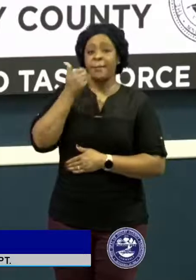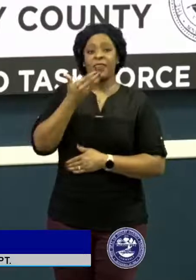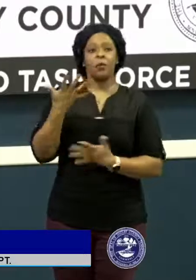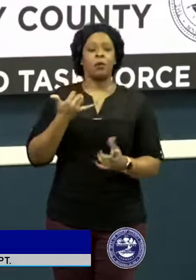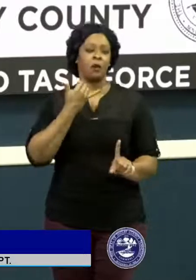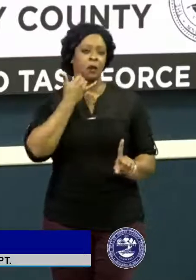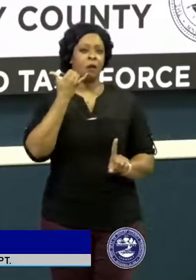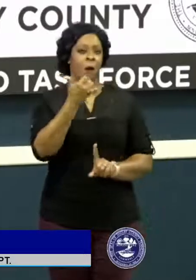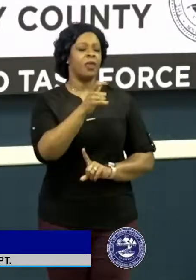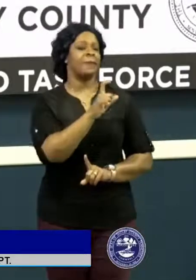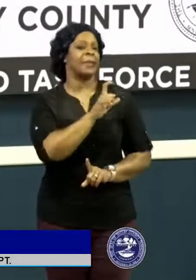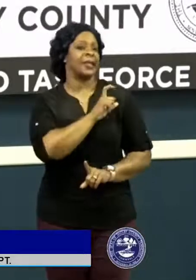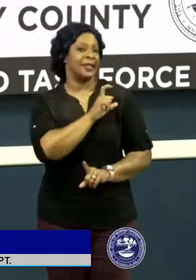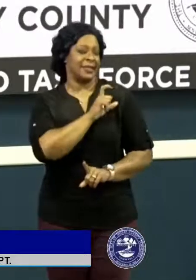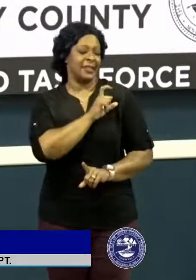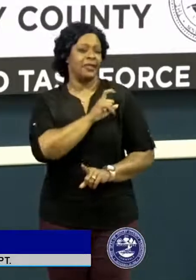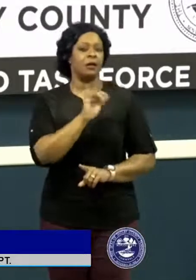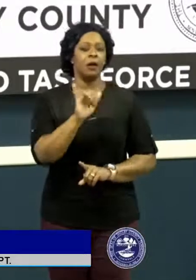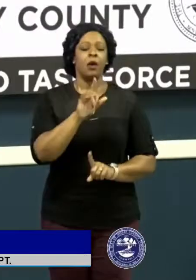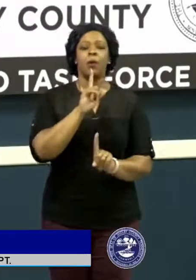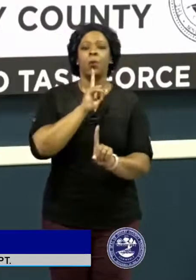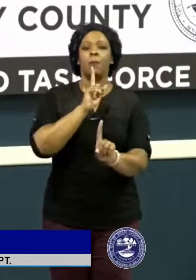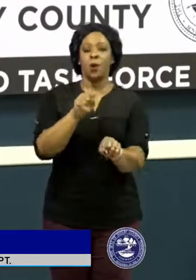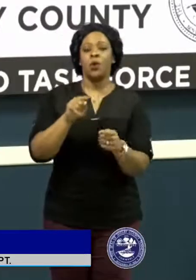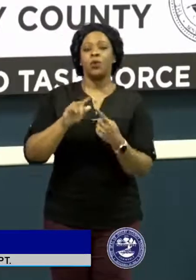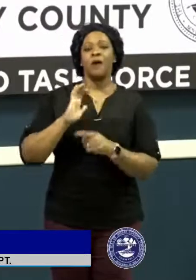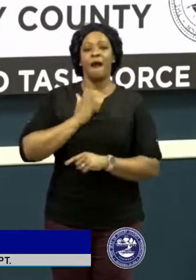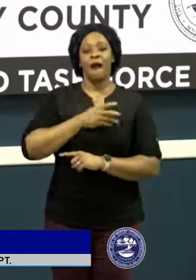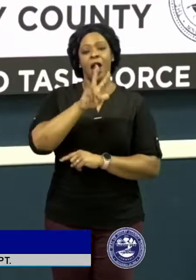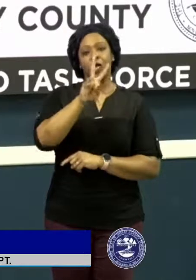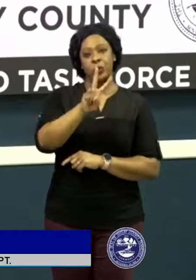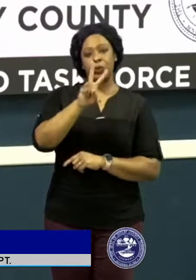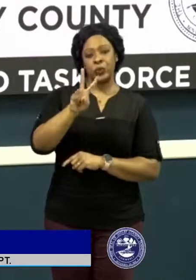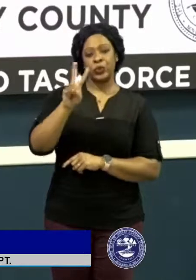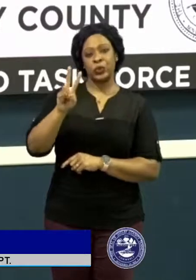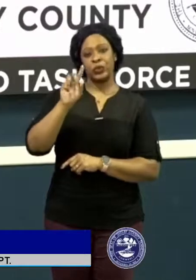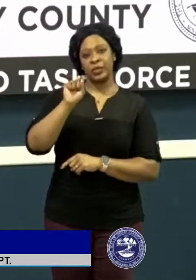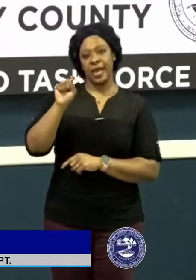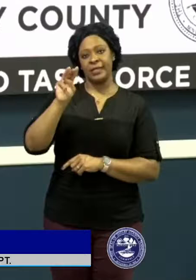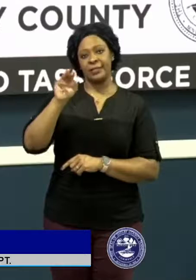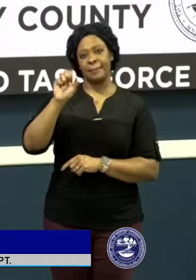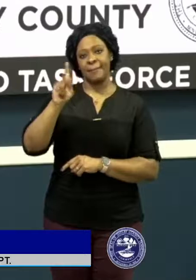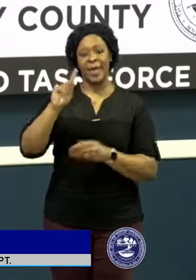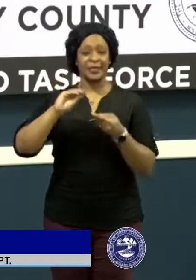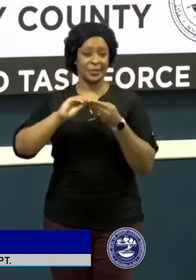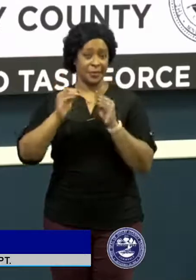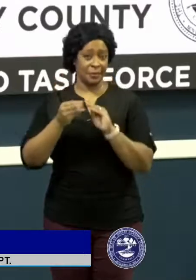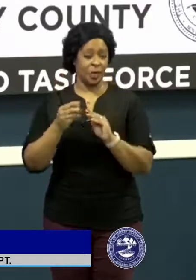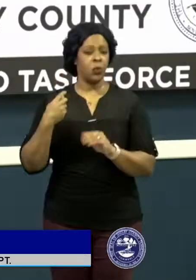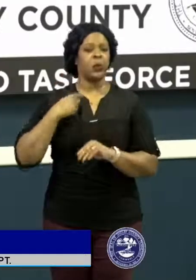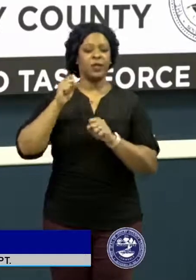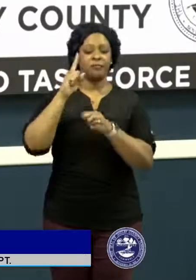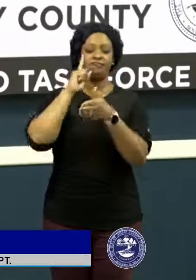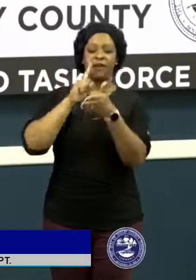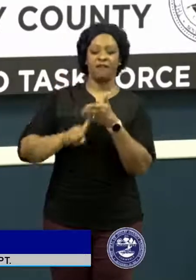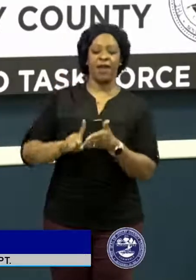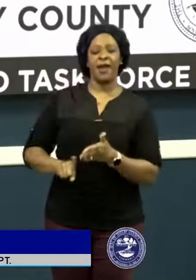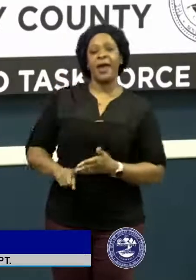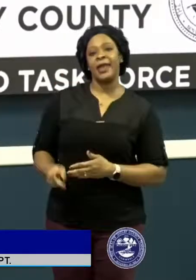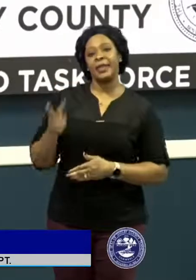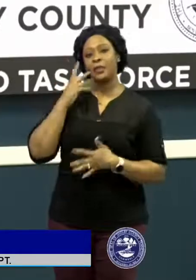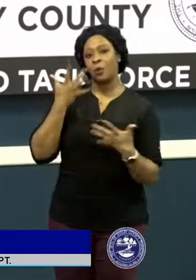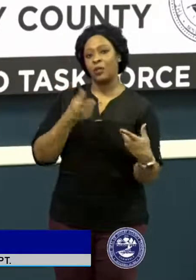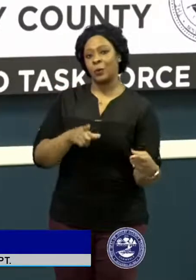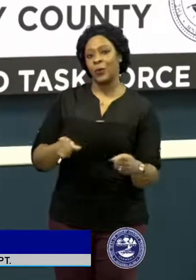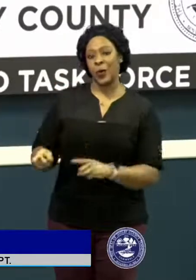to call the police, but you can also report it to our 222 mask number as well so that we can investigate and see what's